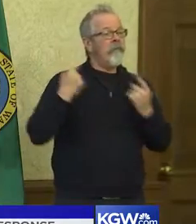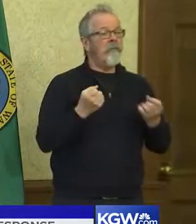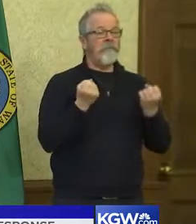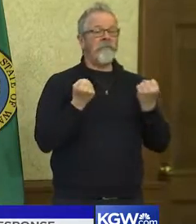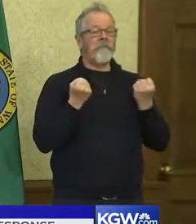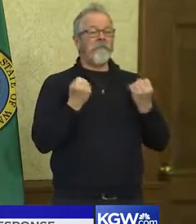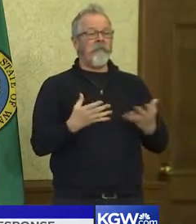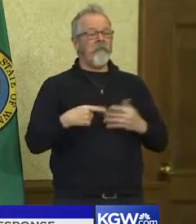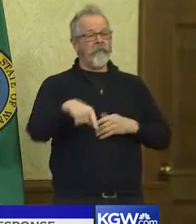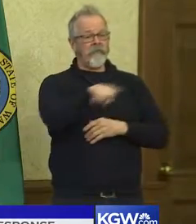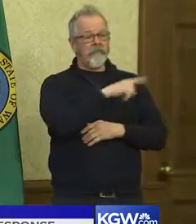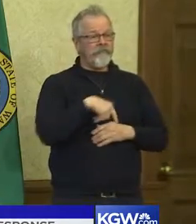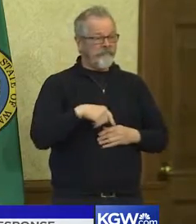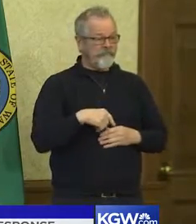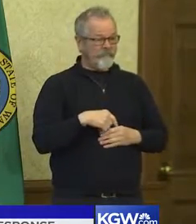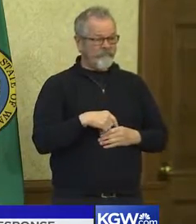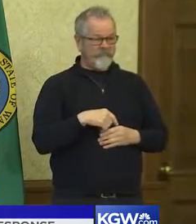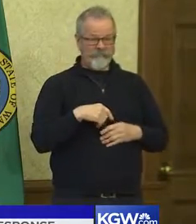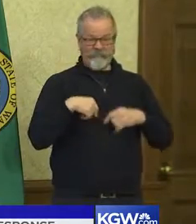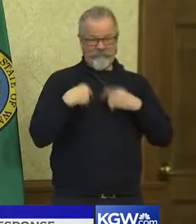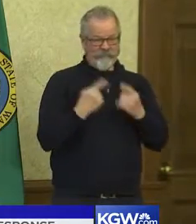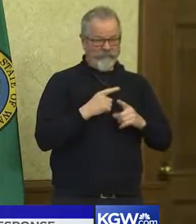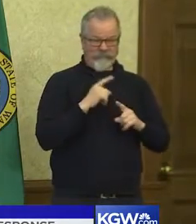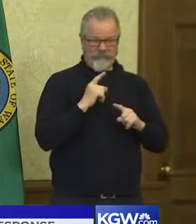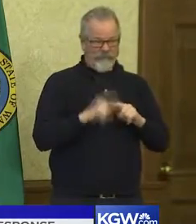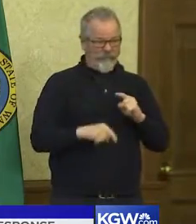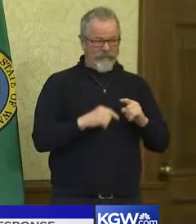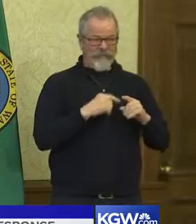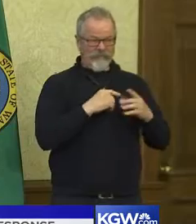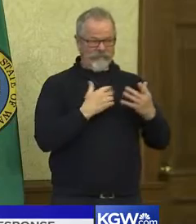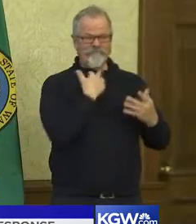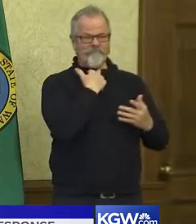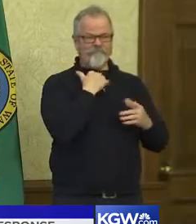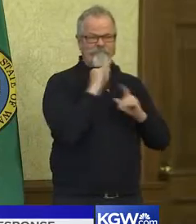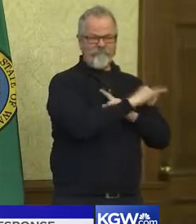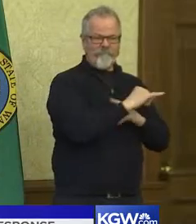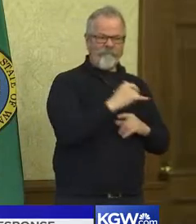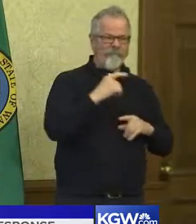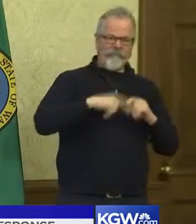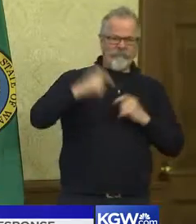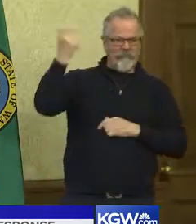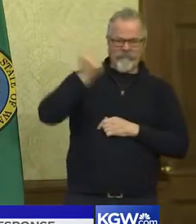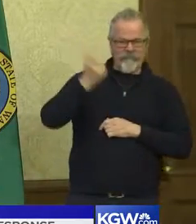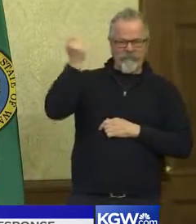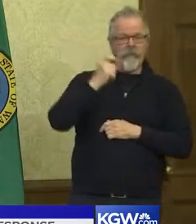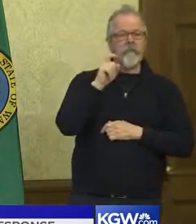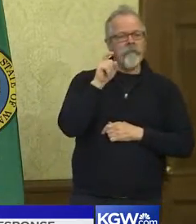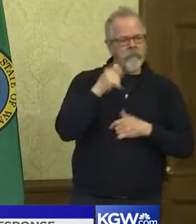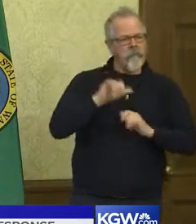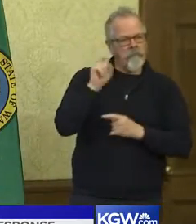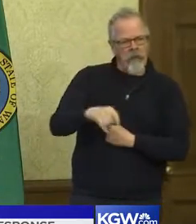I recognize that. But we wanted to get money in your pockets faster, and that was a trade-off that we were willing to make in order to do that.